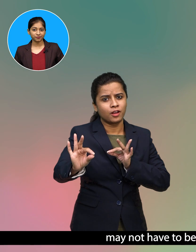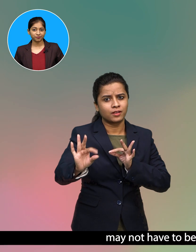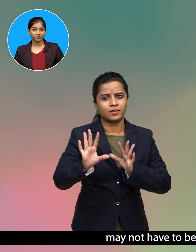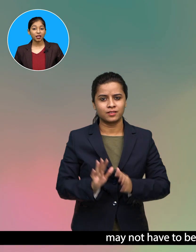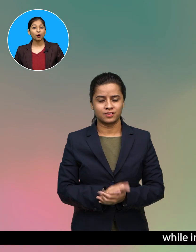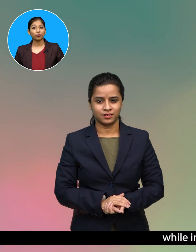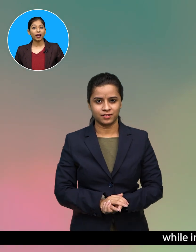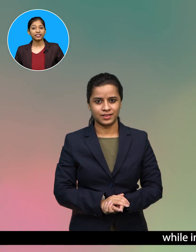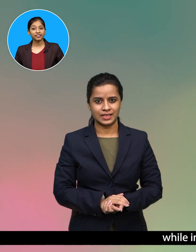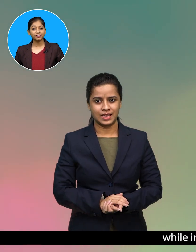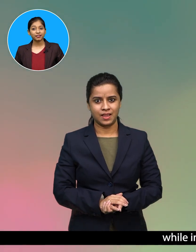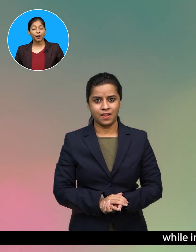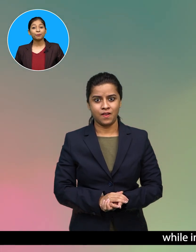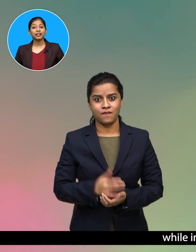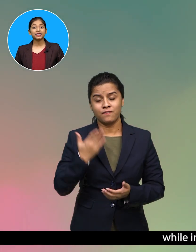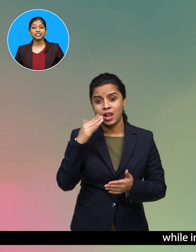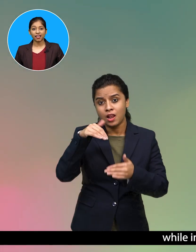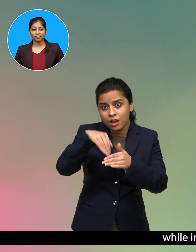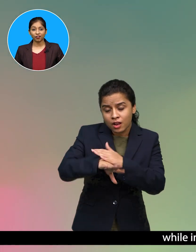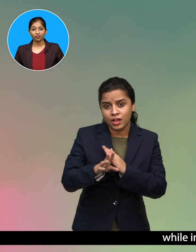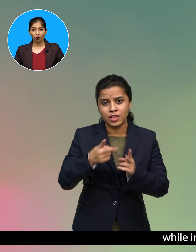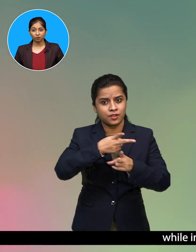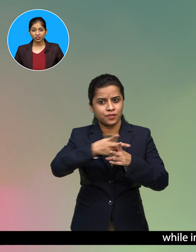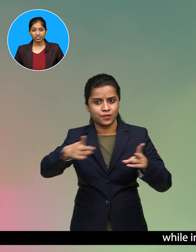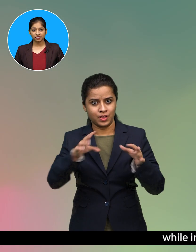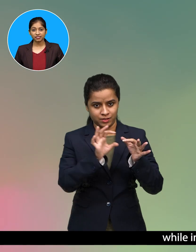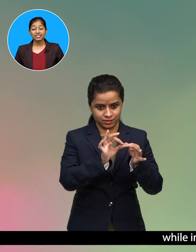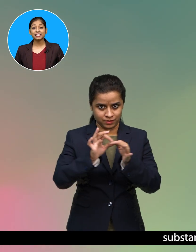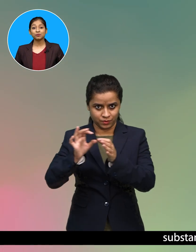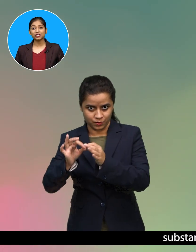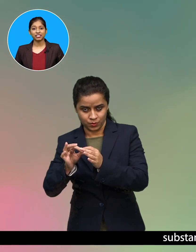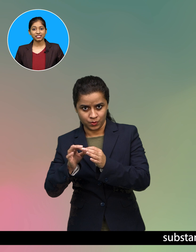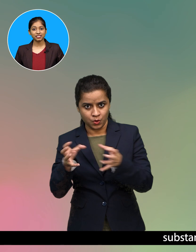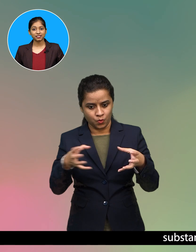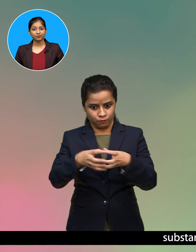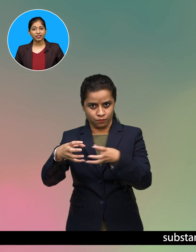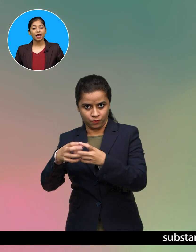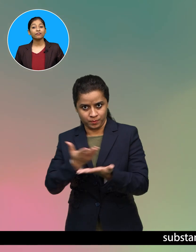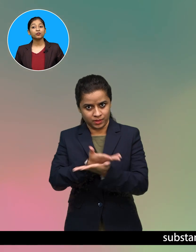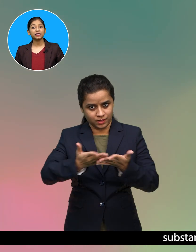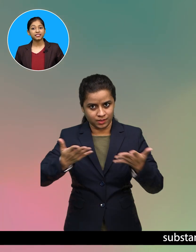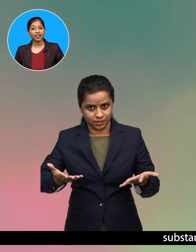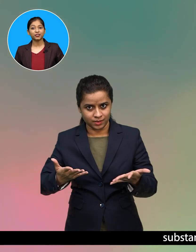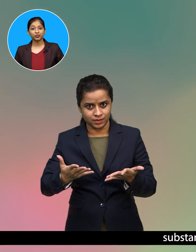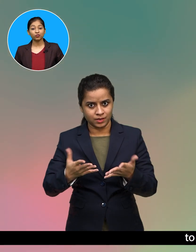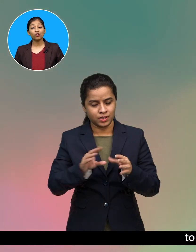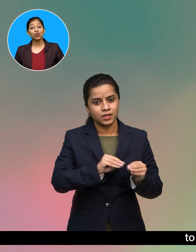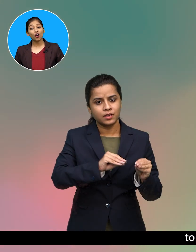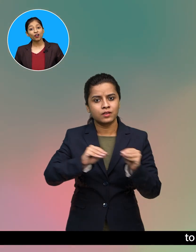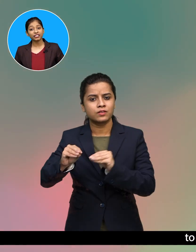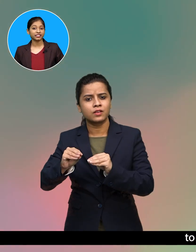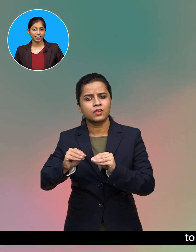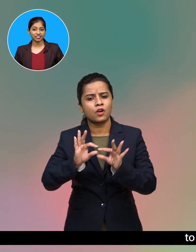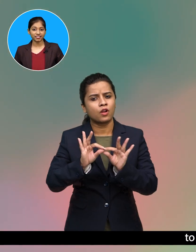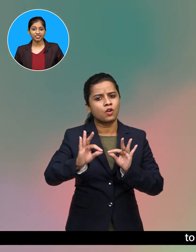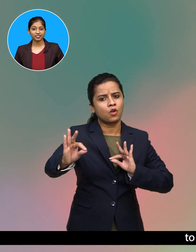distances, while in multicellular forms, substances have to be sent to